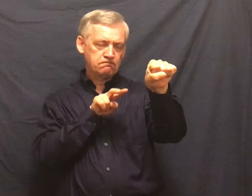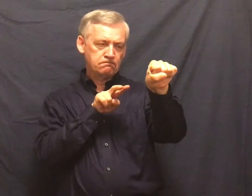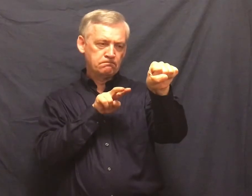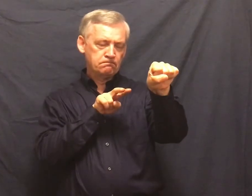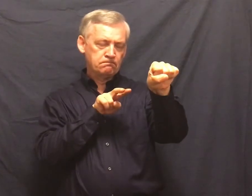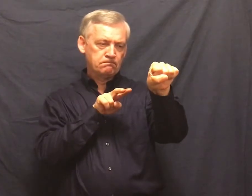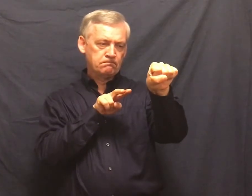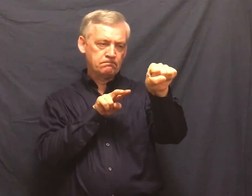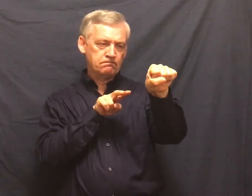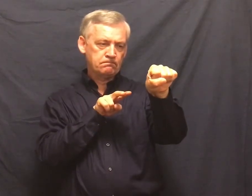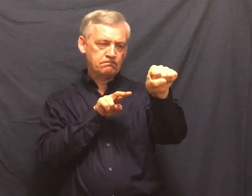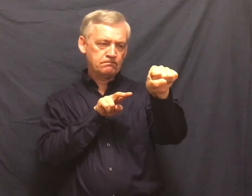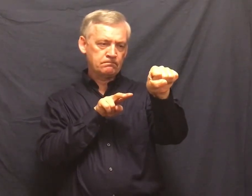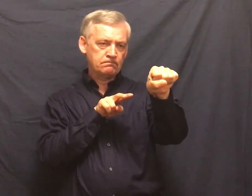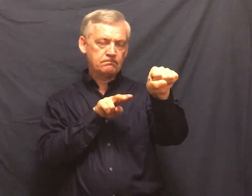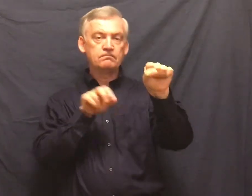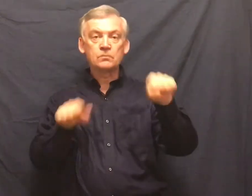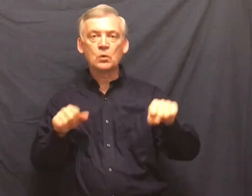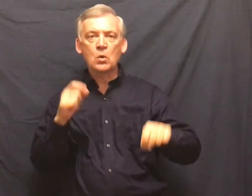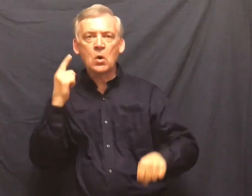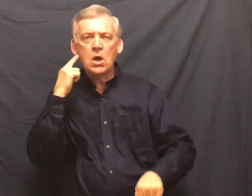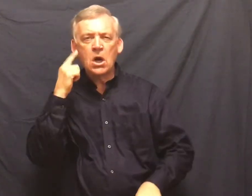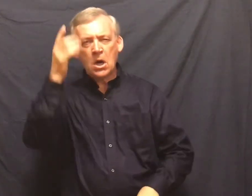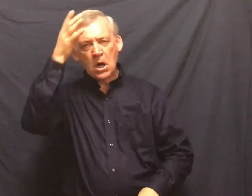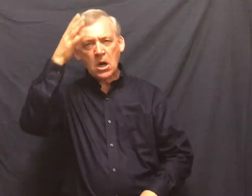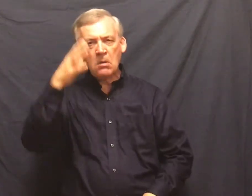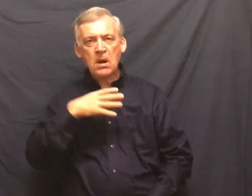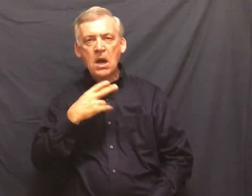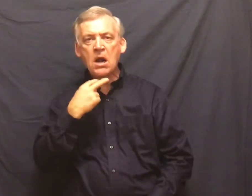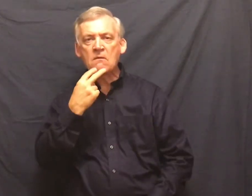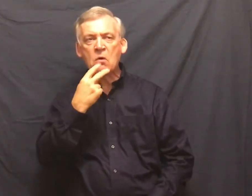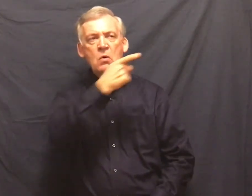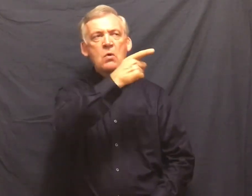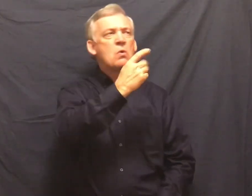A man's voice called from up the river, and another man answered.